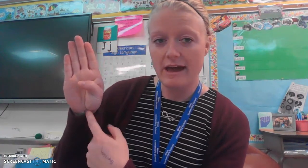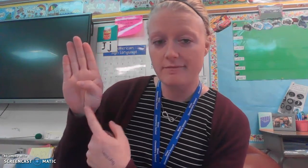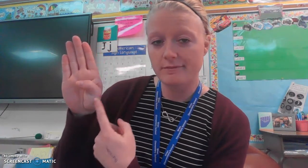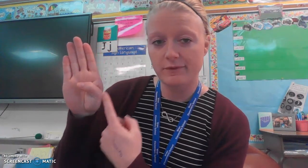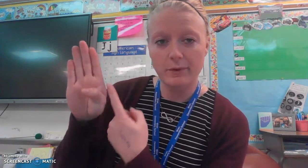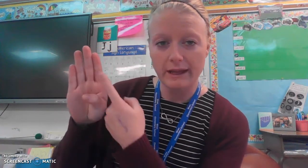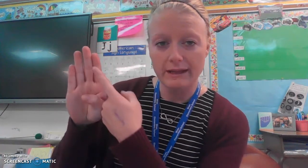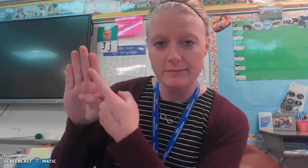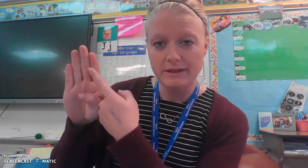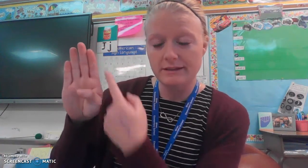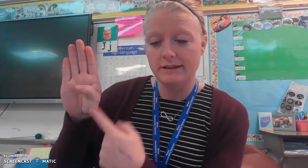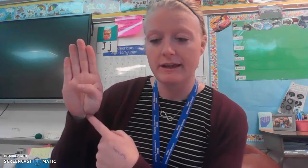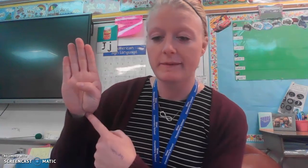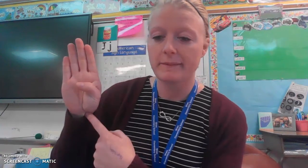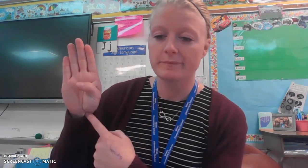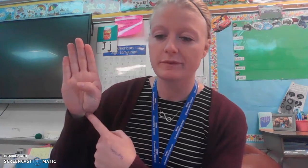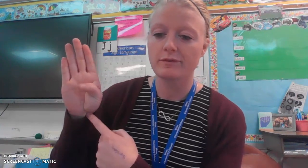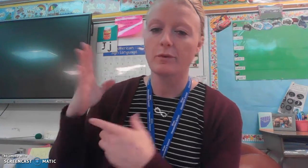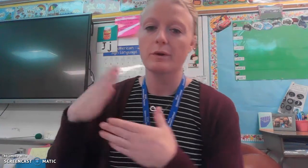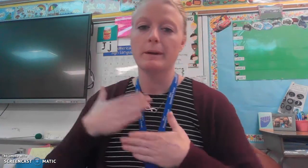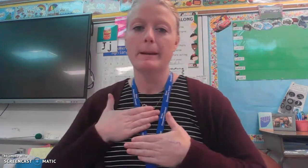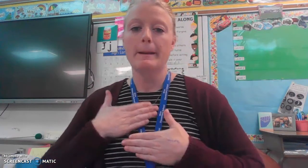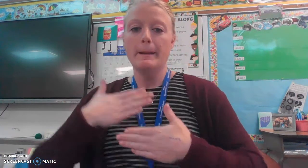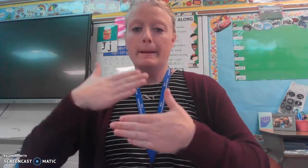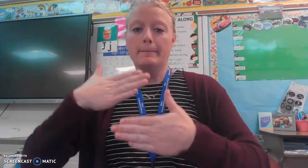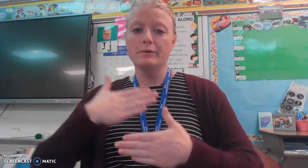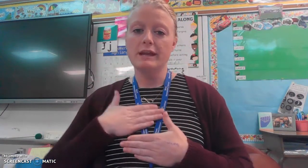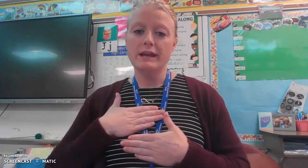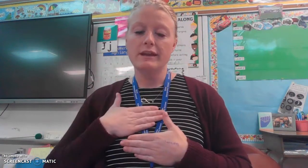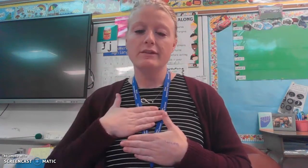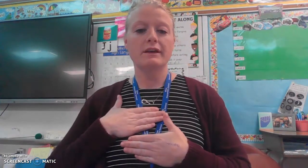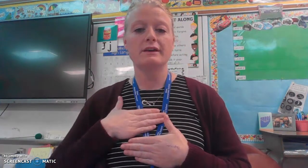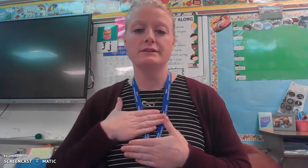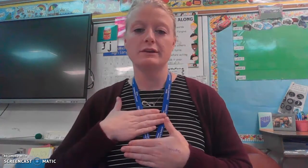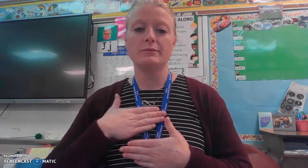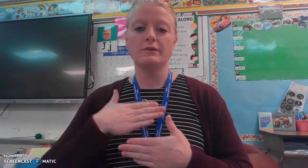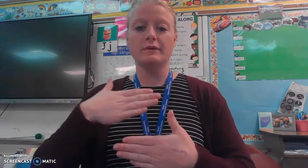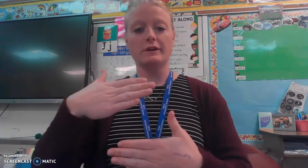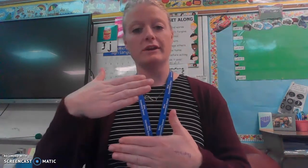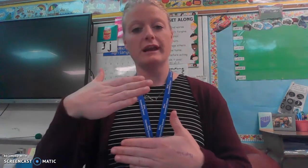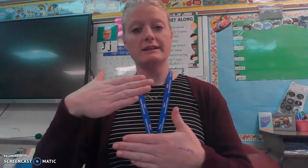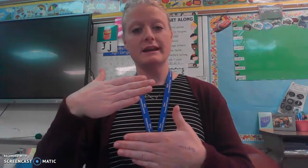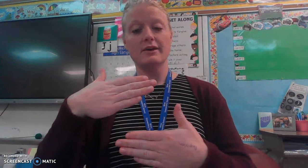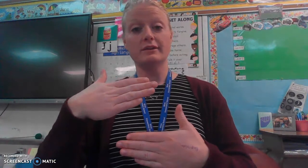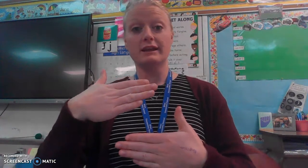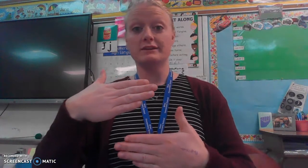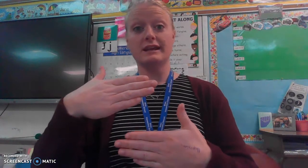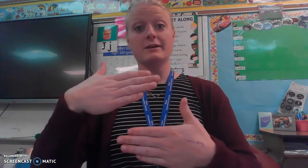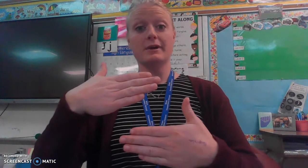flat forehand basically for breathe. So you move your hands out like you're taking a